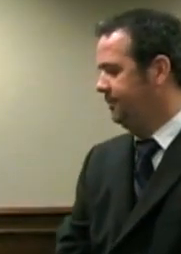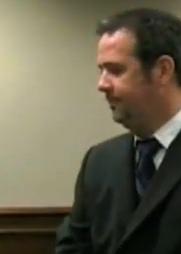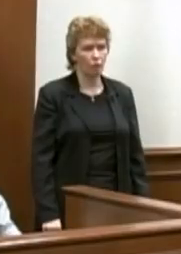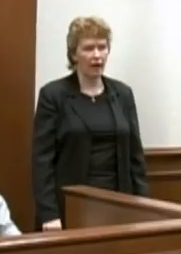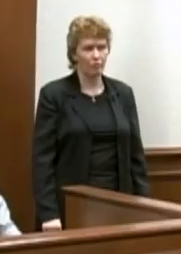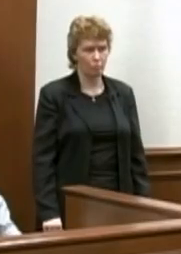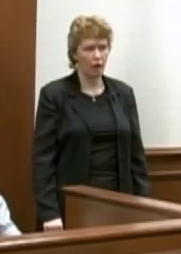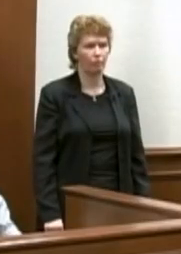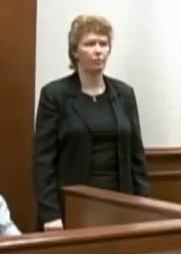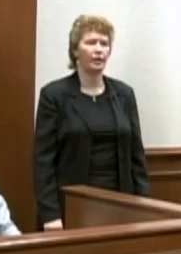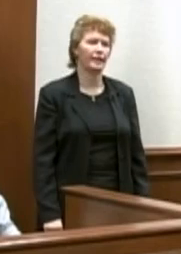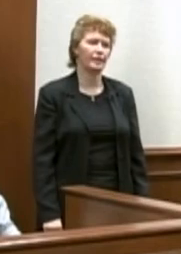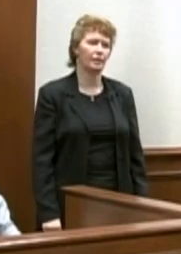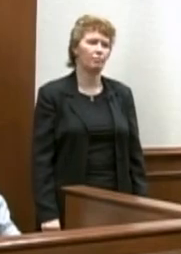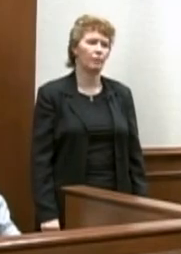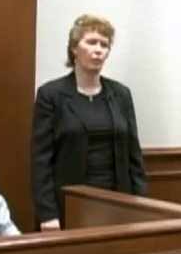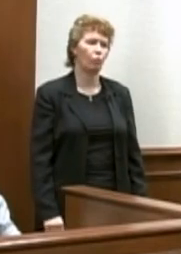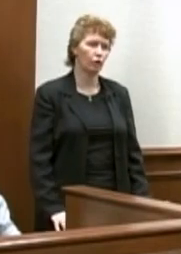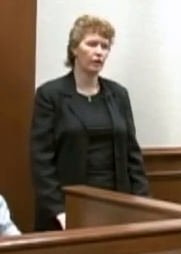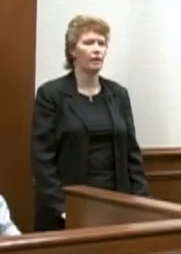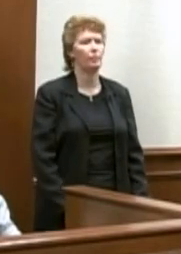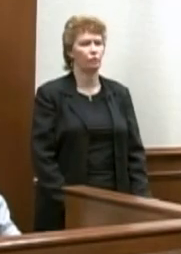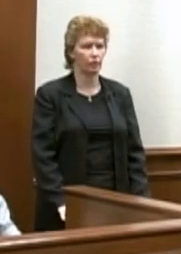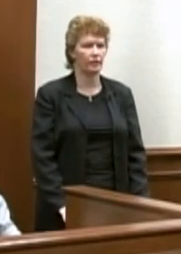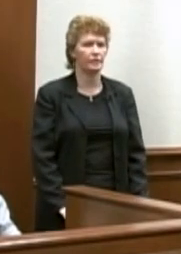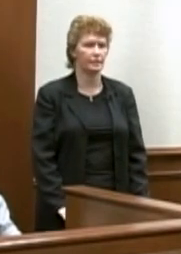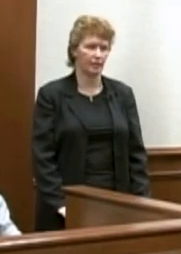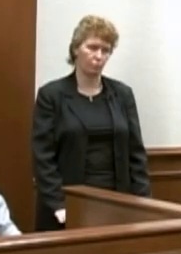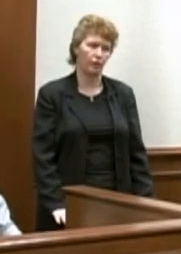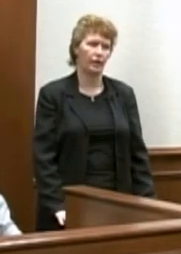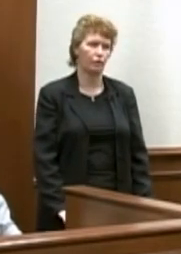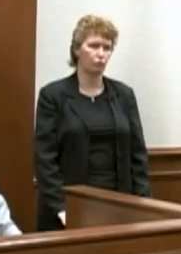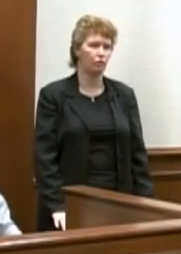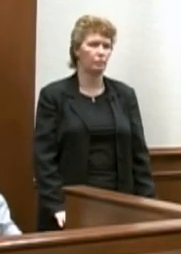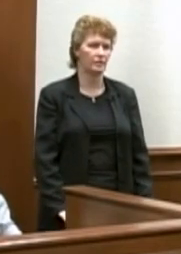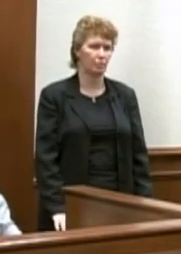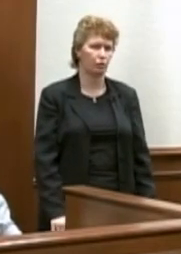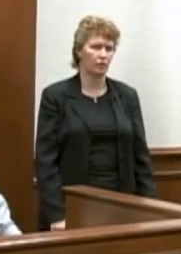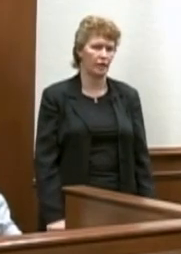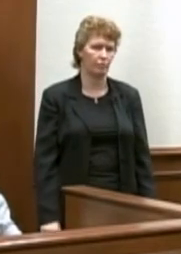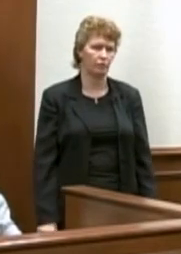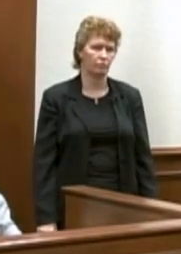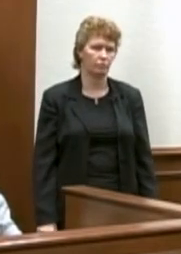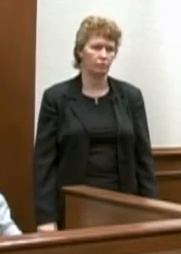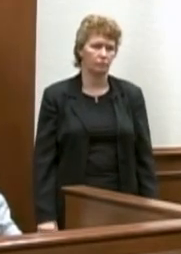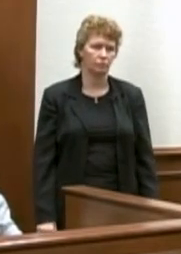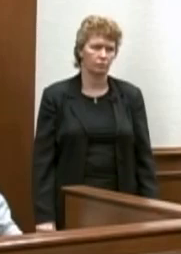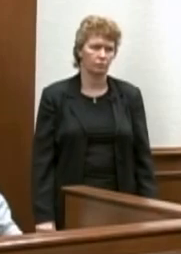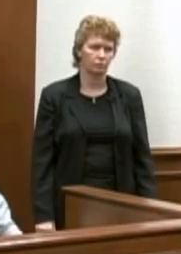Yes, I know I have a problem, but I keep my work and my drinking separately. I do them at separate times.